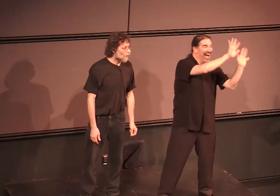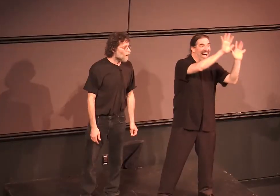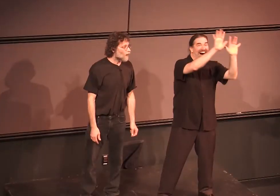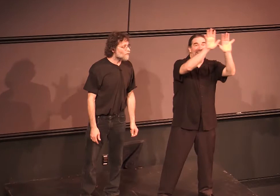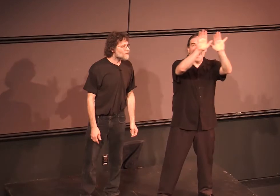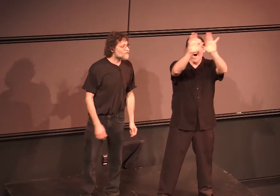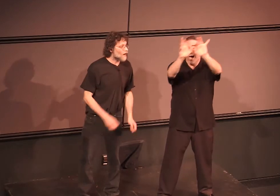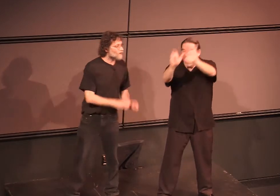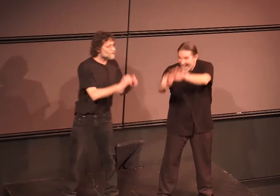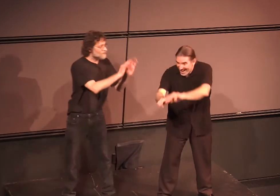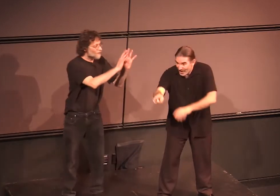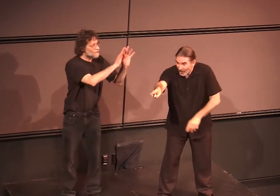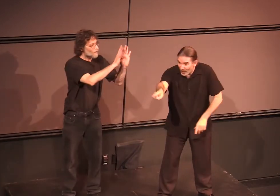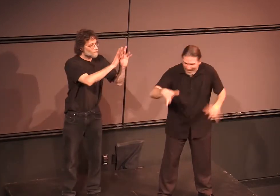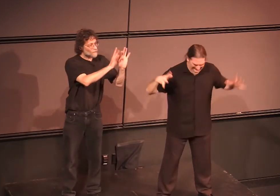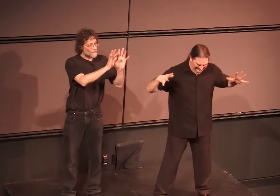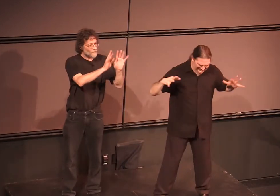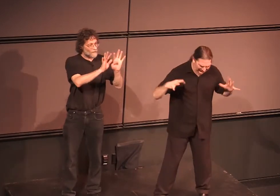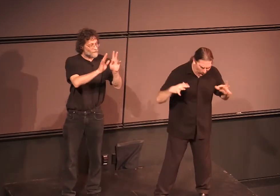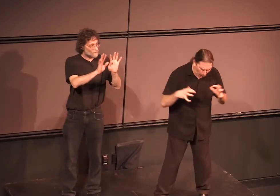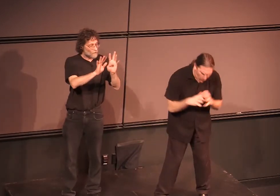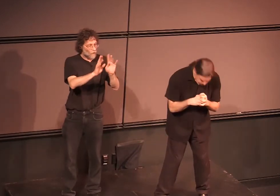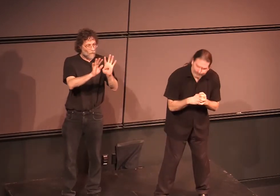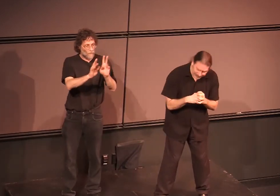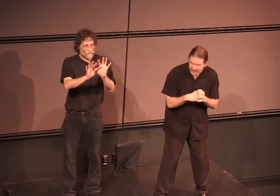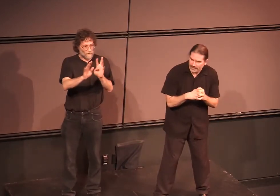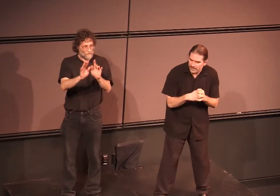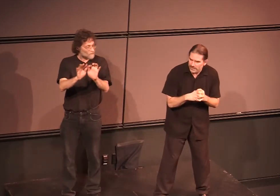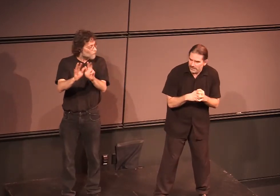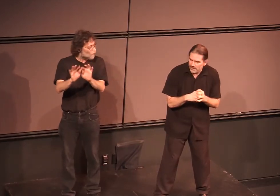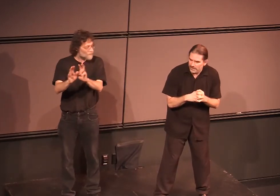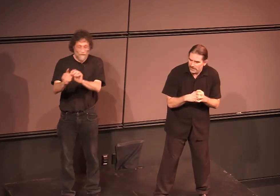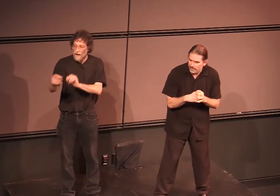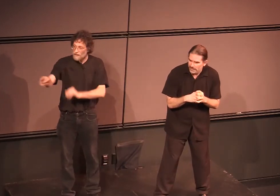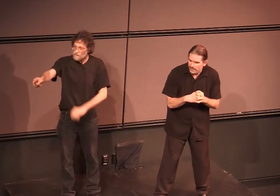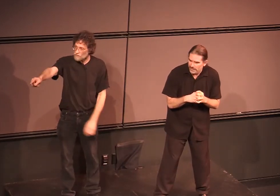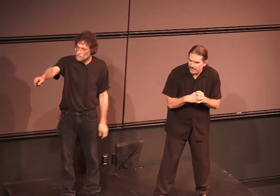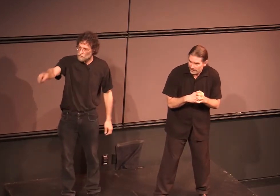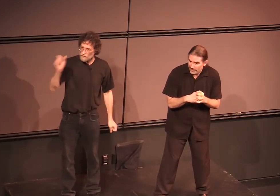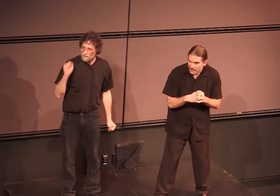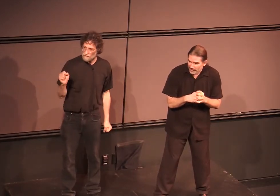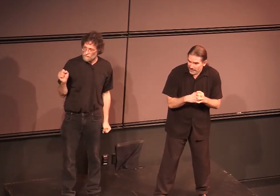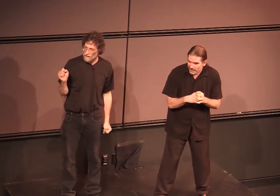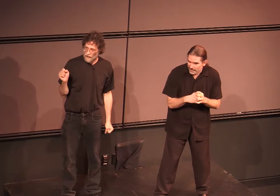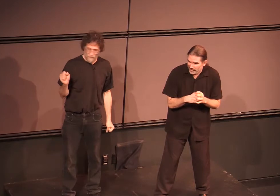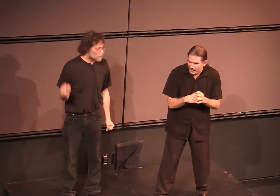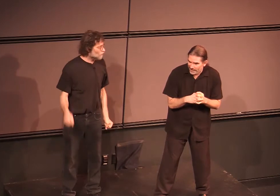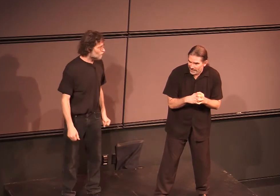all the stars stand up and go slowly back to the universe.